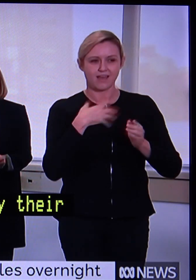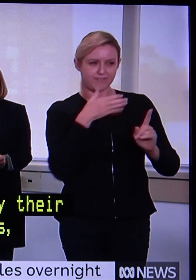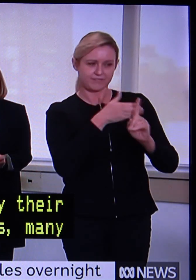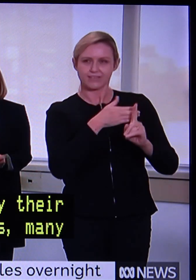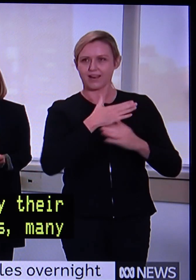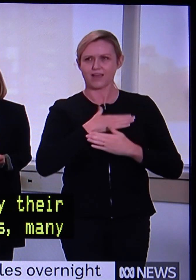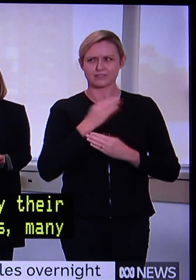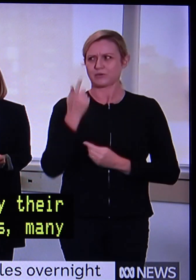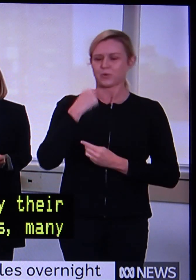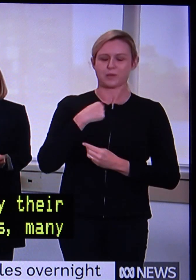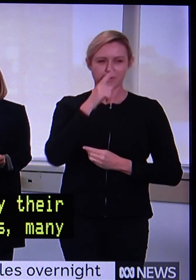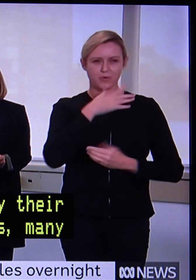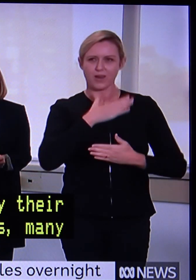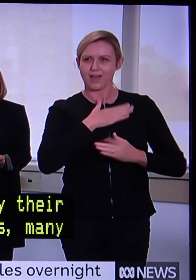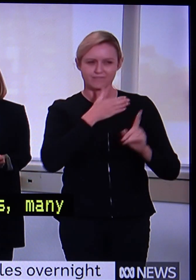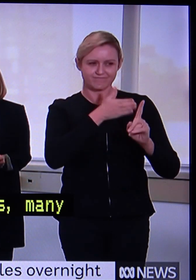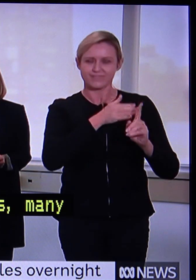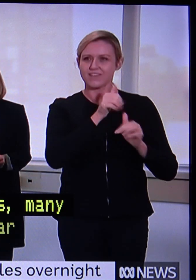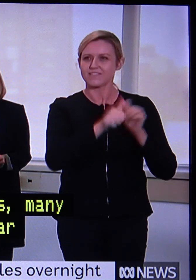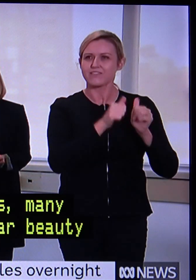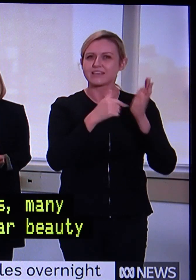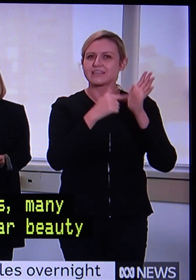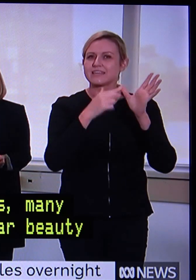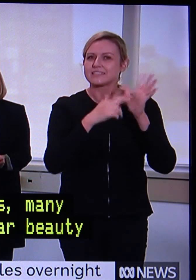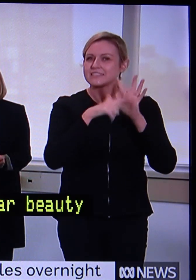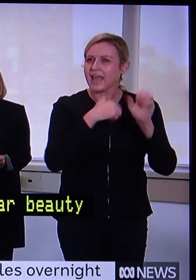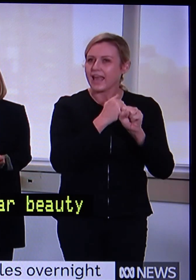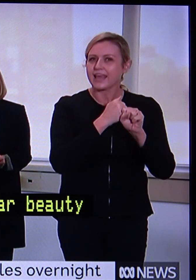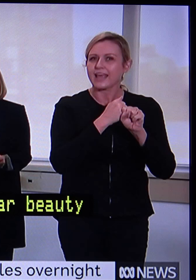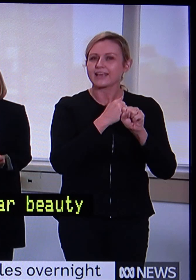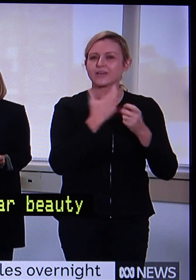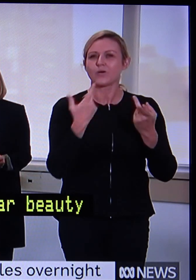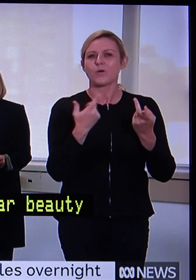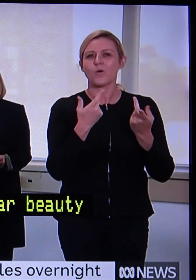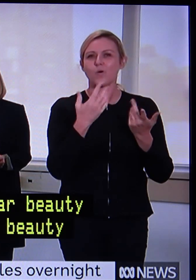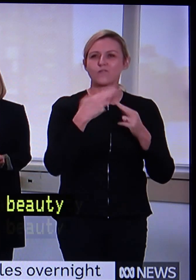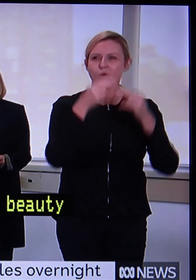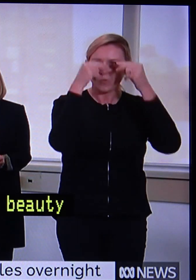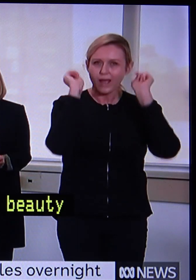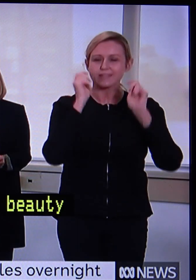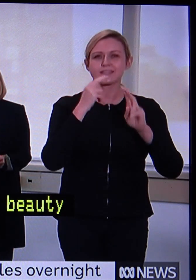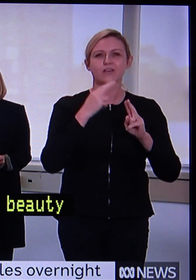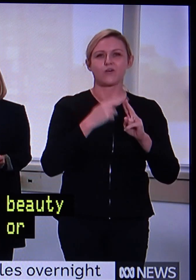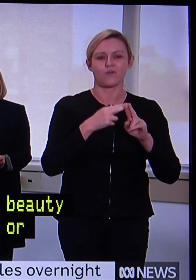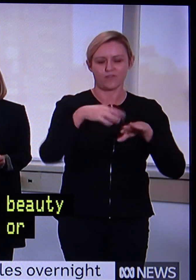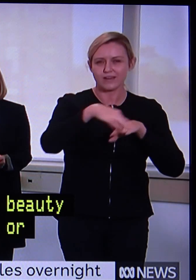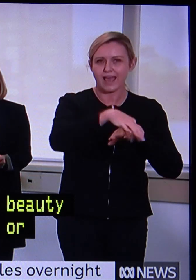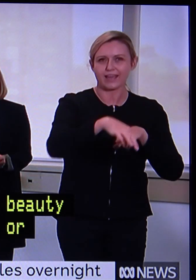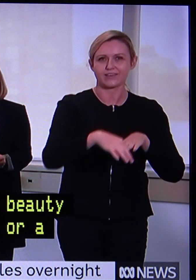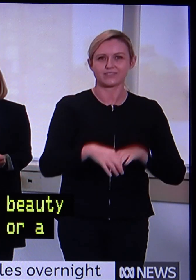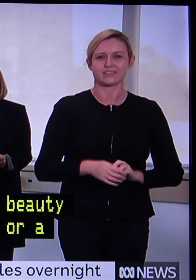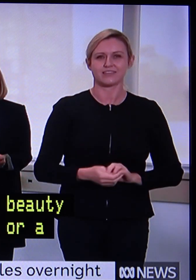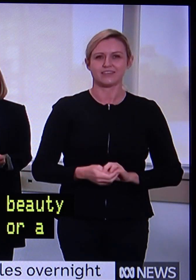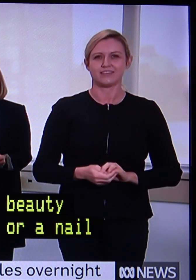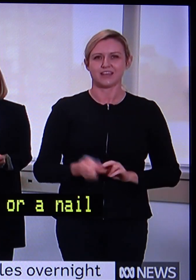so I'm told, a beauty salon or a tanning salon or a nail salon, a waxing salon, a tanning salon, none of which are